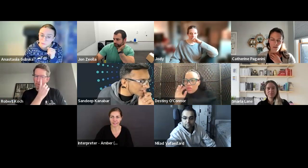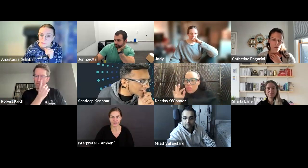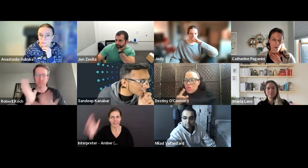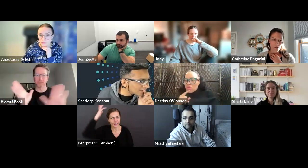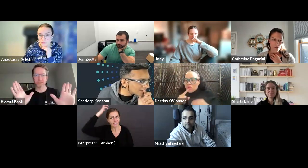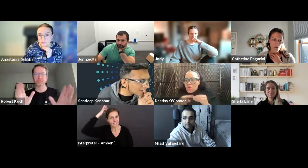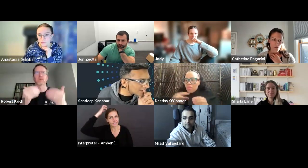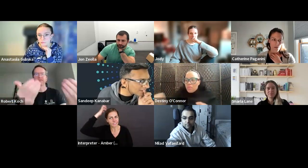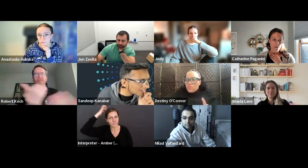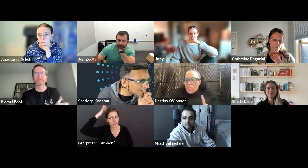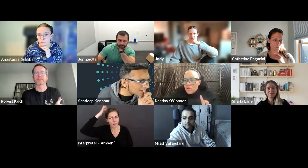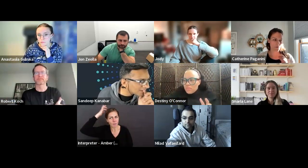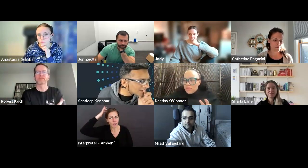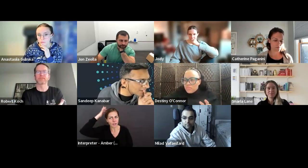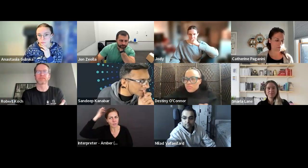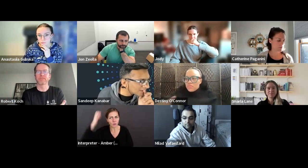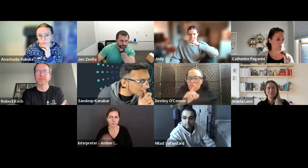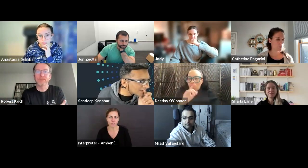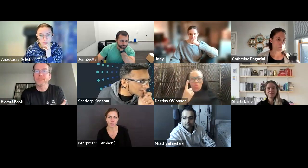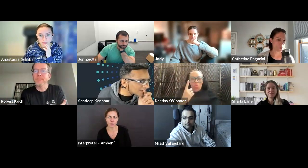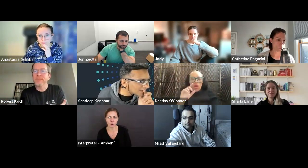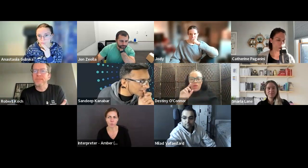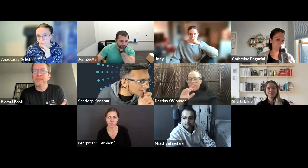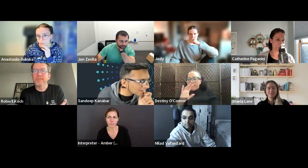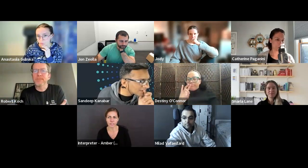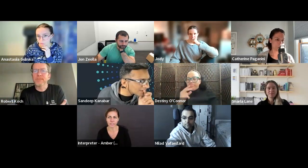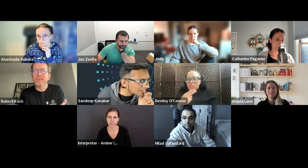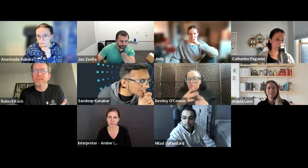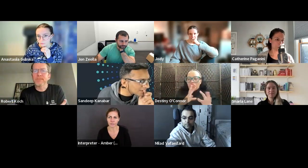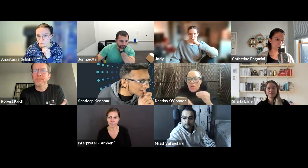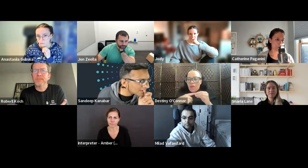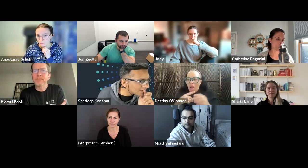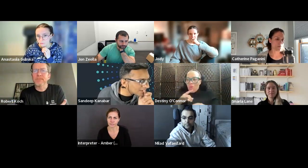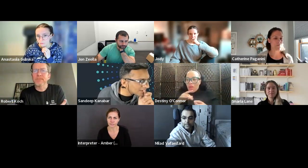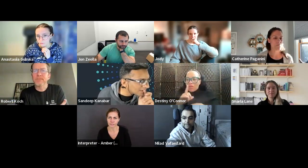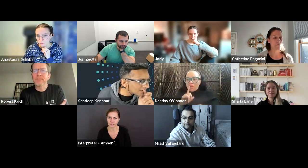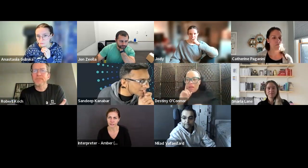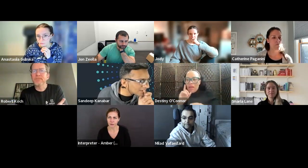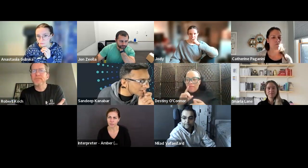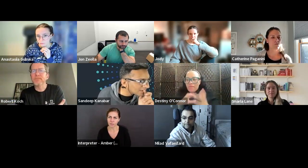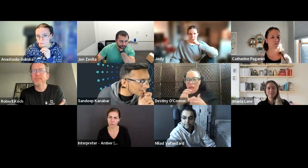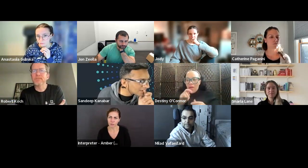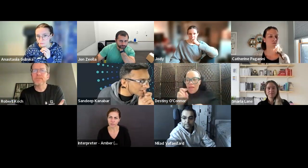topic? And Destiny says, I wanted to talk about the